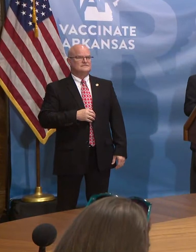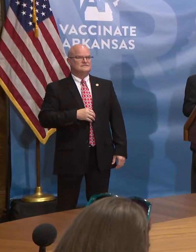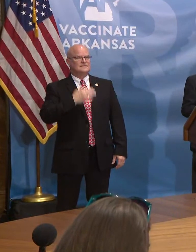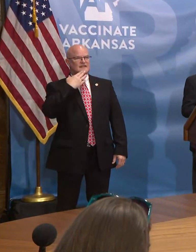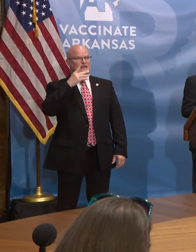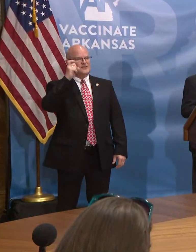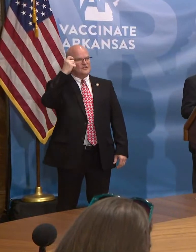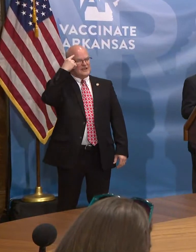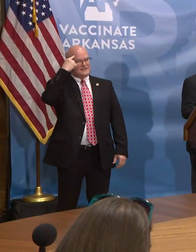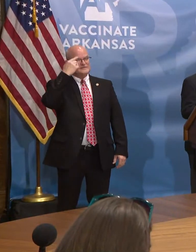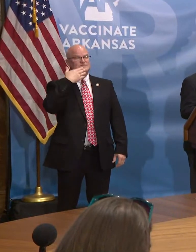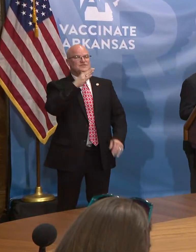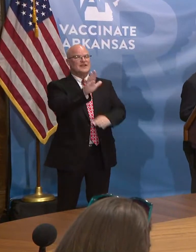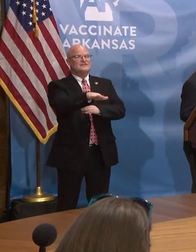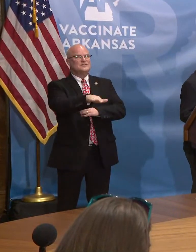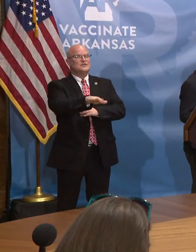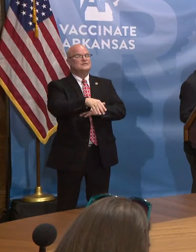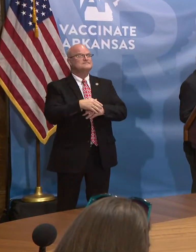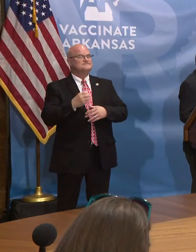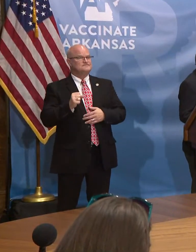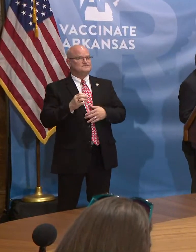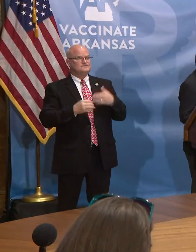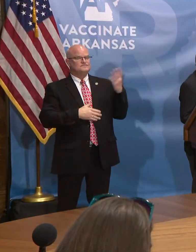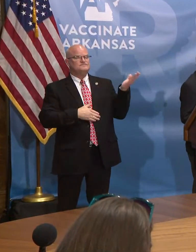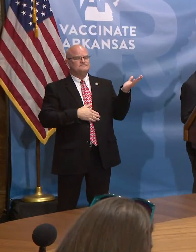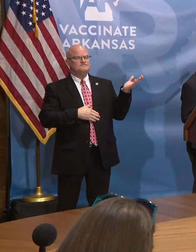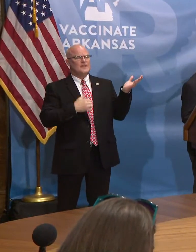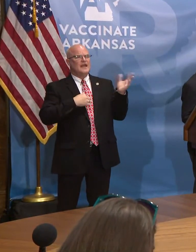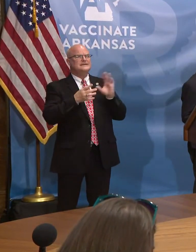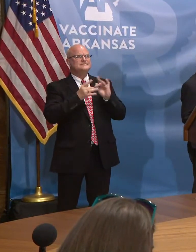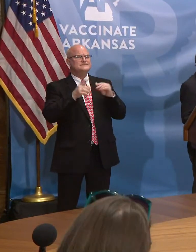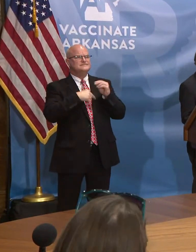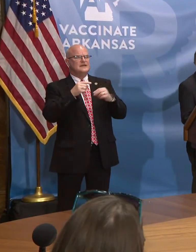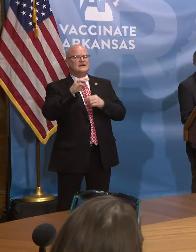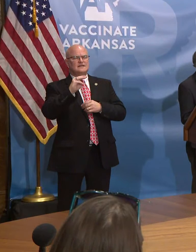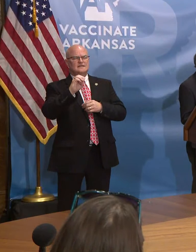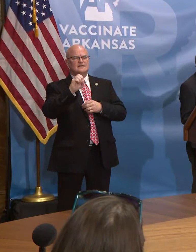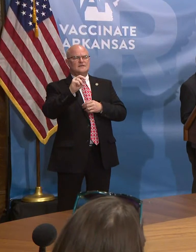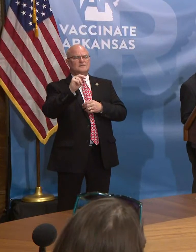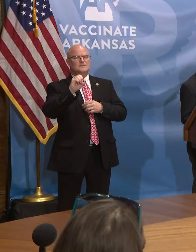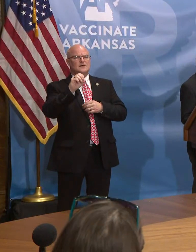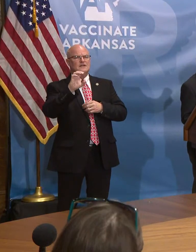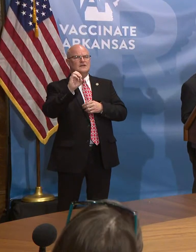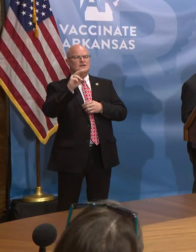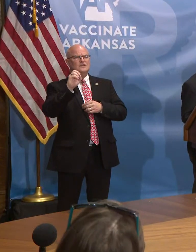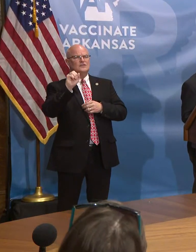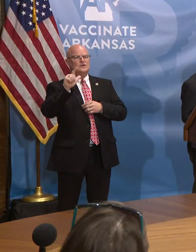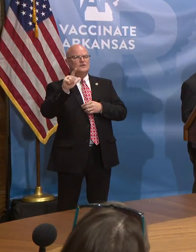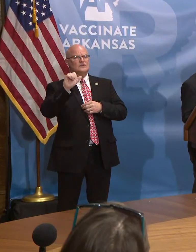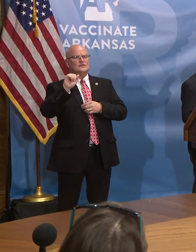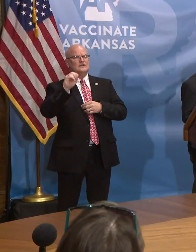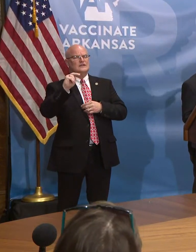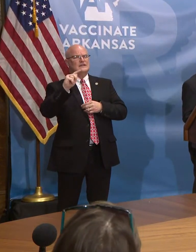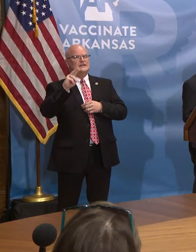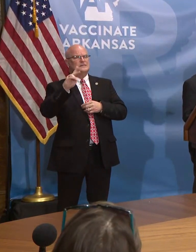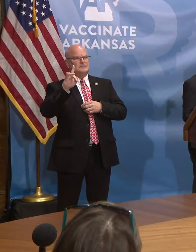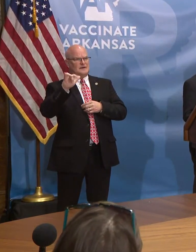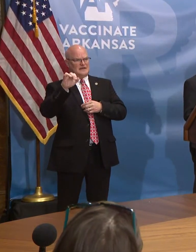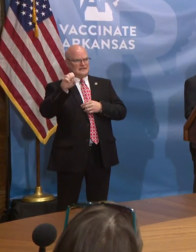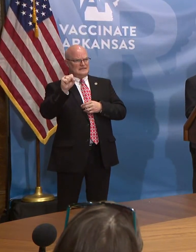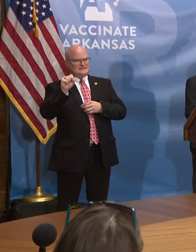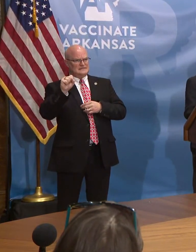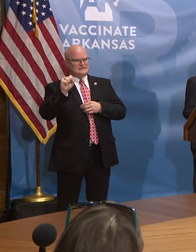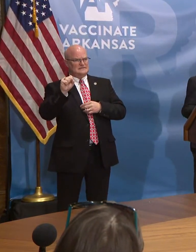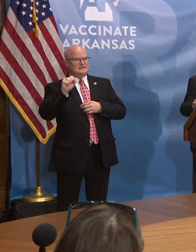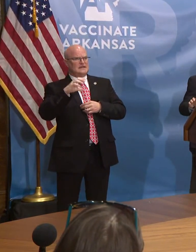Thank you, Governor. Good afternoon. So I'm going to talk a little bit about the monoclonal antibodies, our oral antivirals, and our